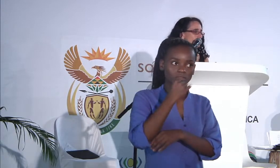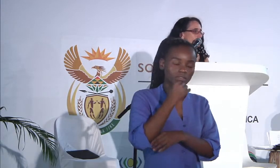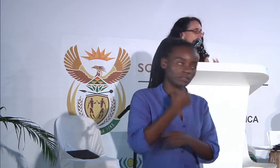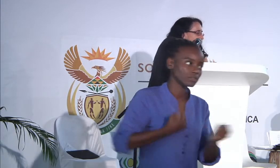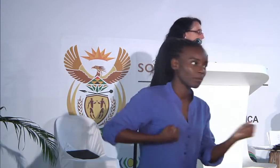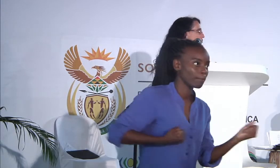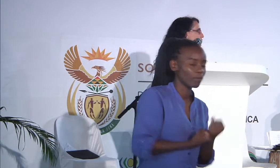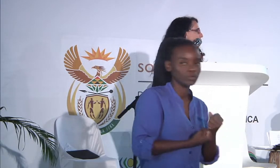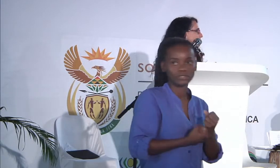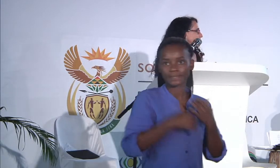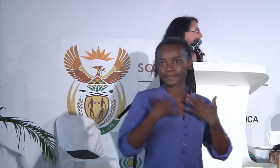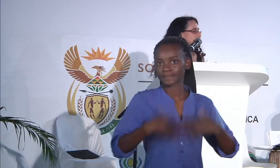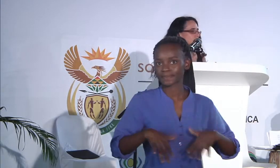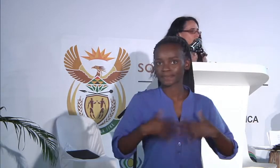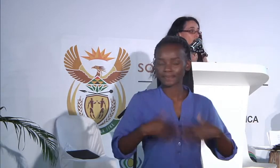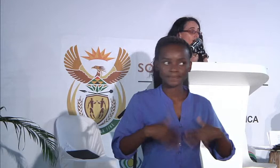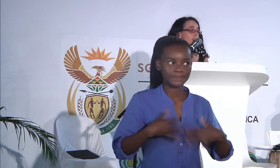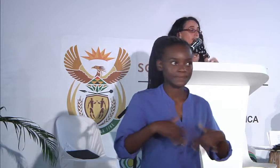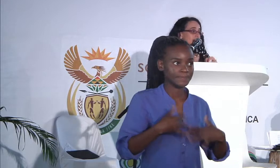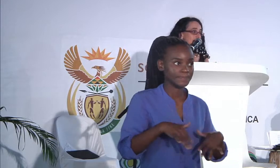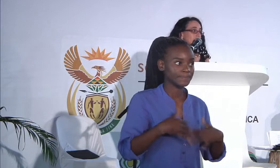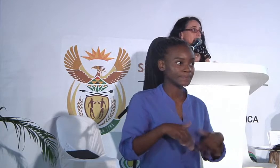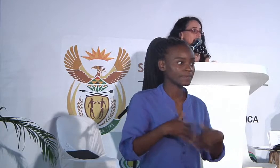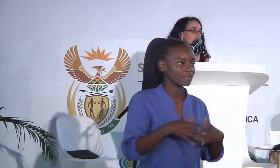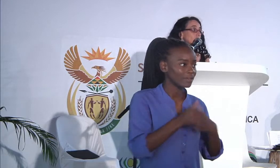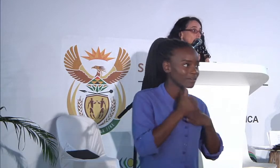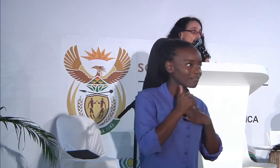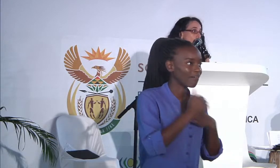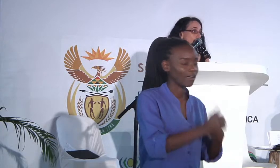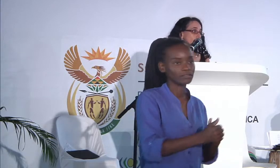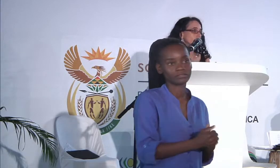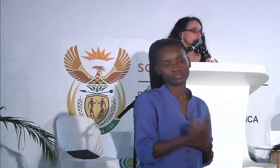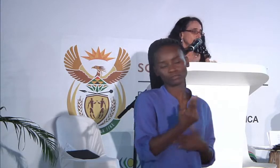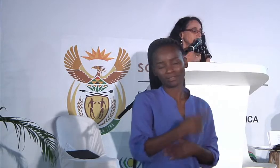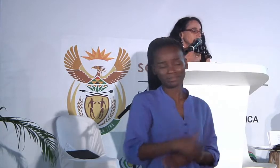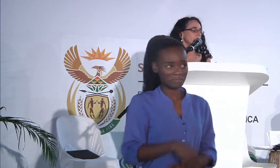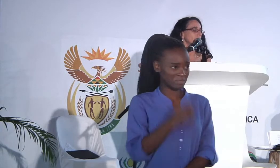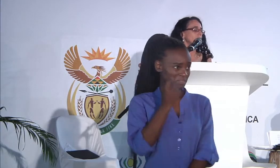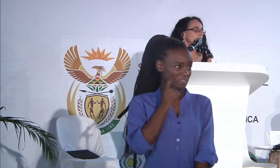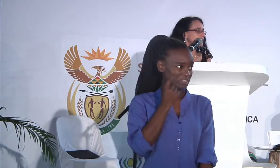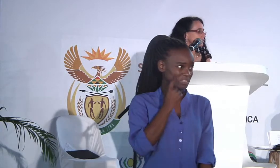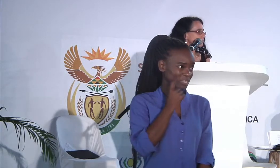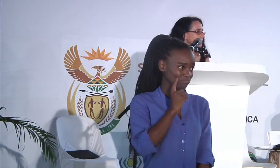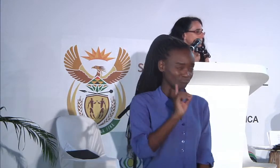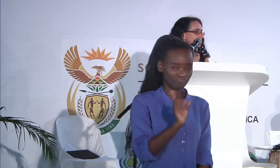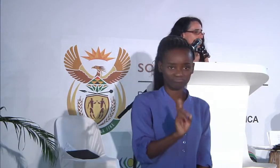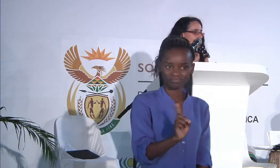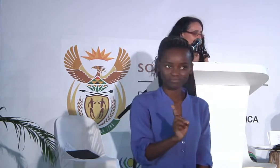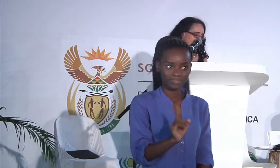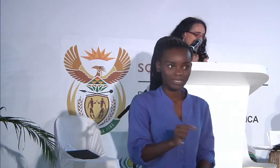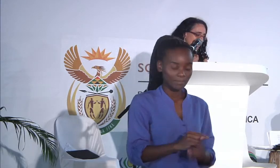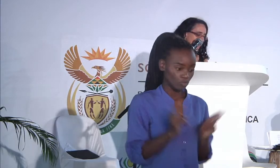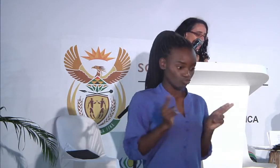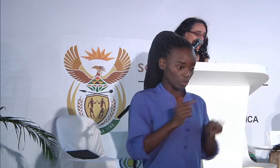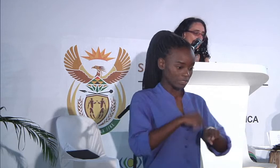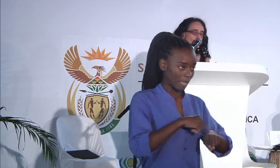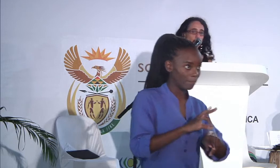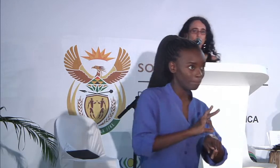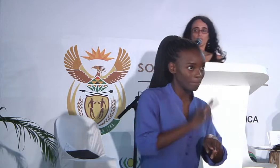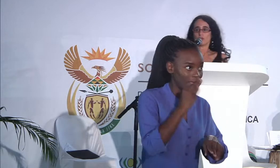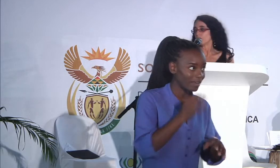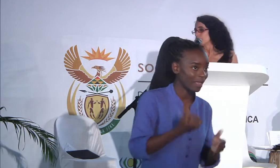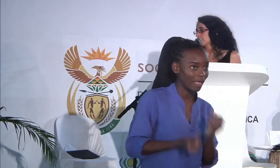us to be able to do this. It was not an easy thing to do, to set this up in a very short period of time. So